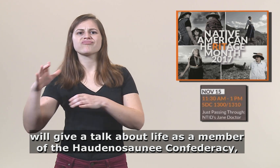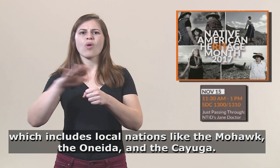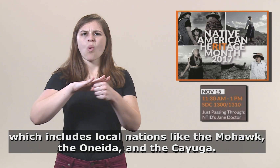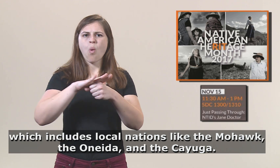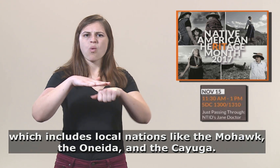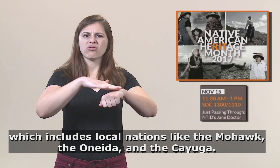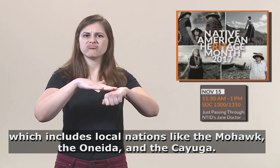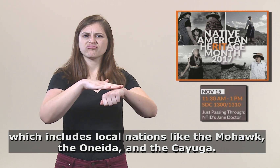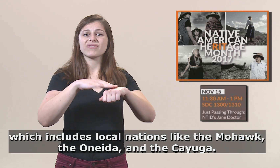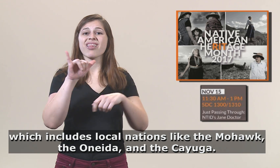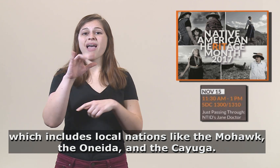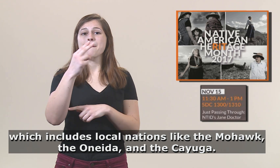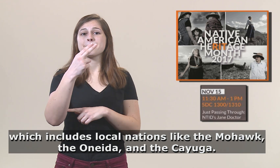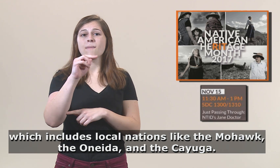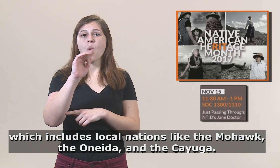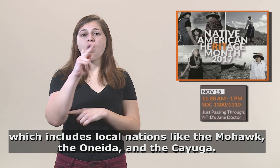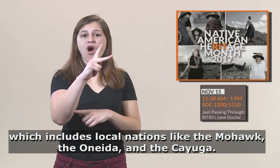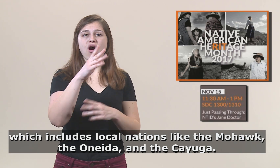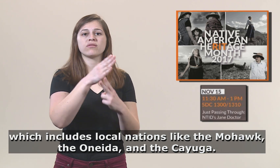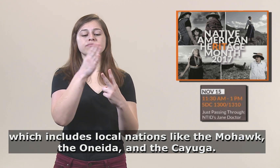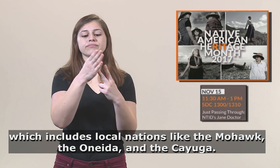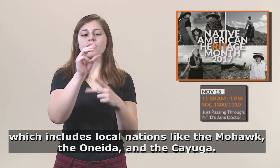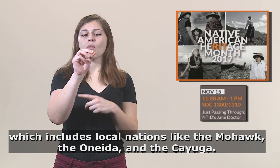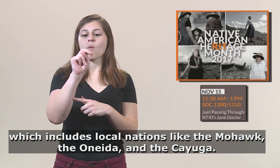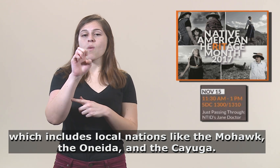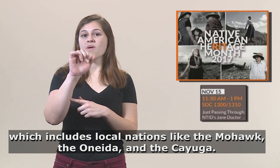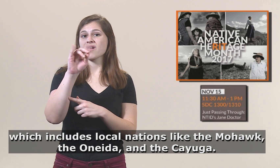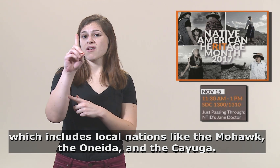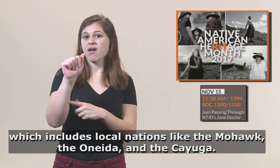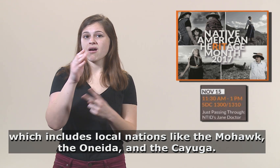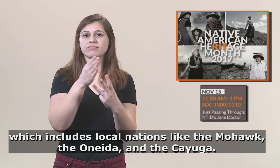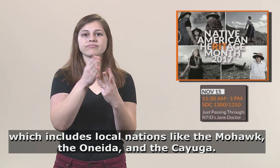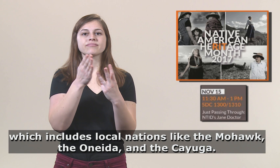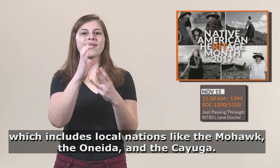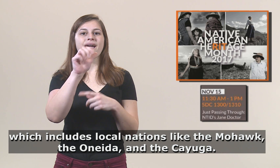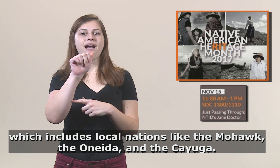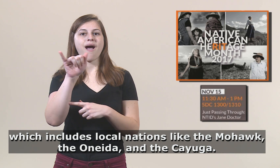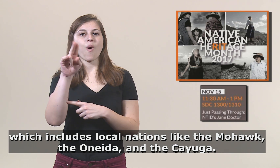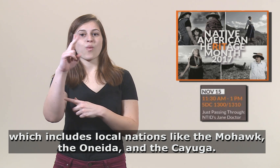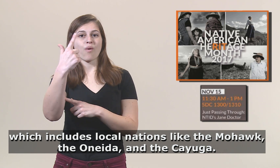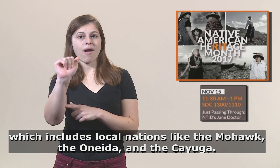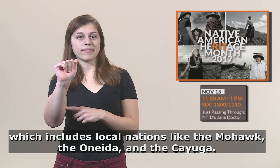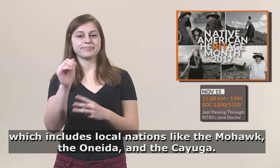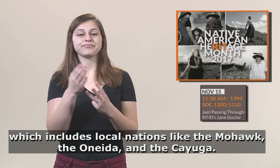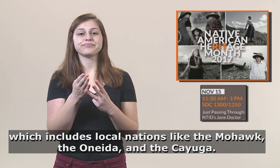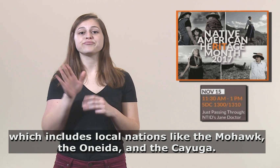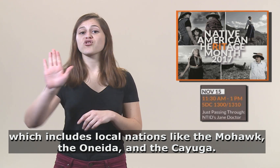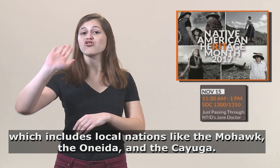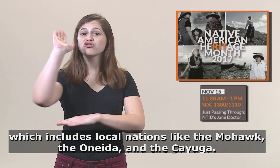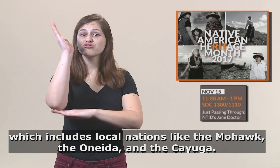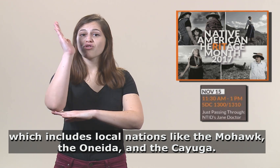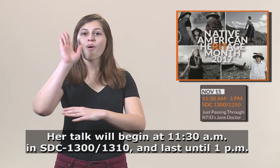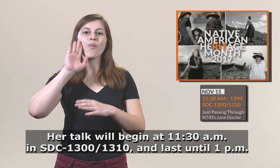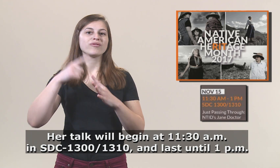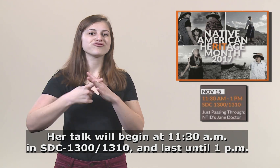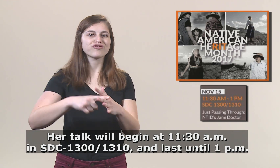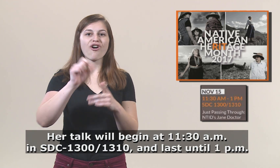which includes local nations like the Mohawk, the Oneida, and the Cayuga. Her talk will begin